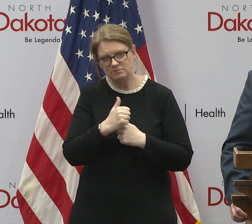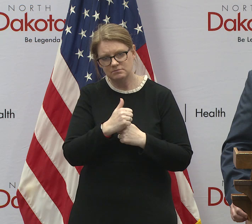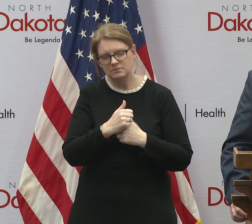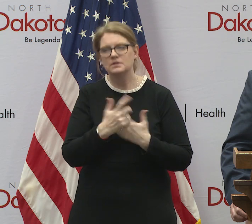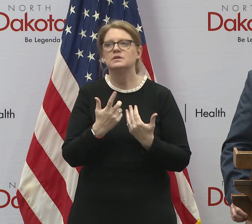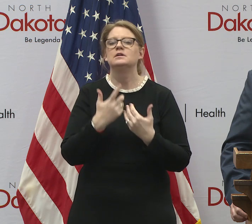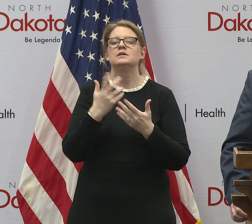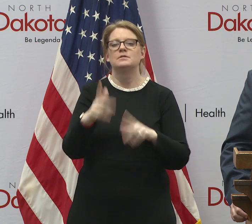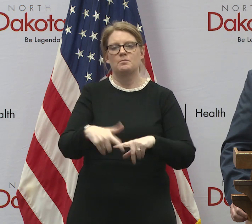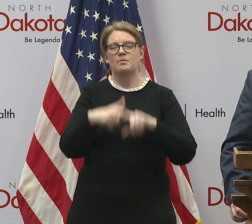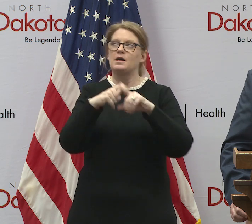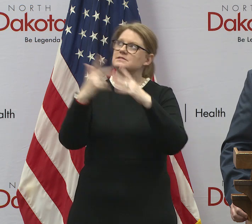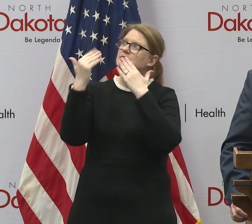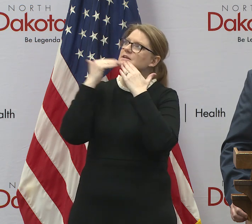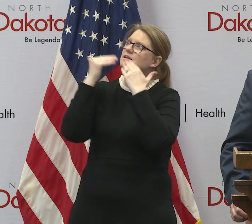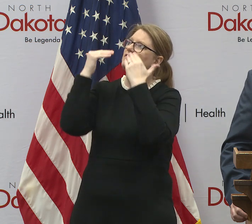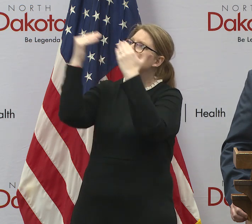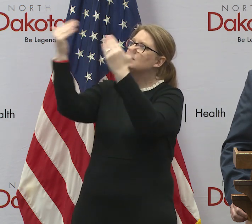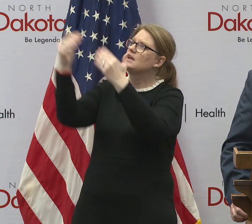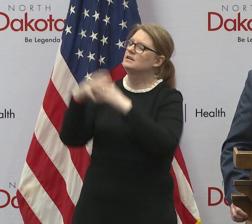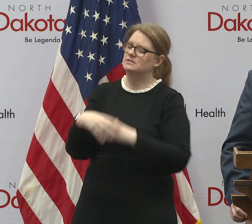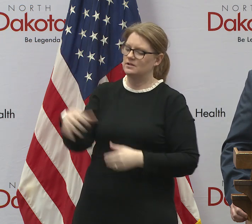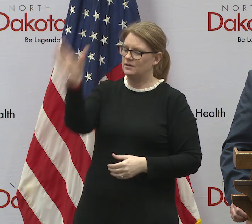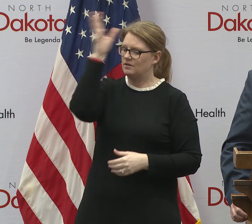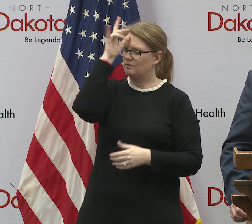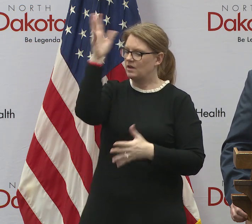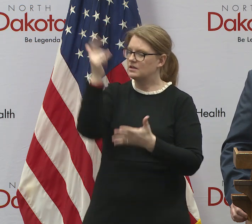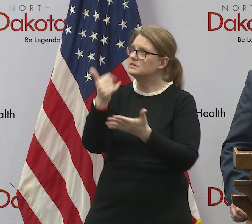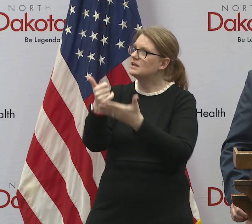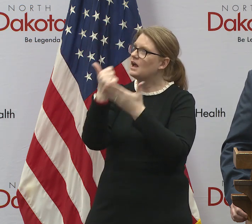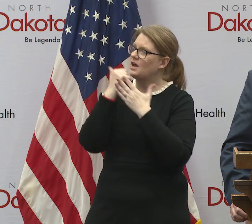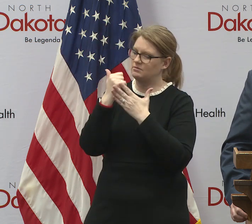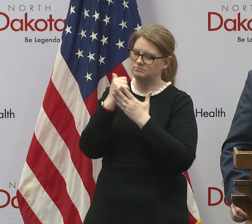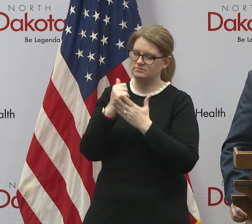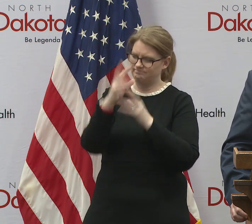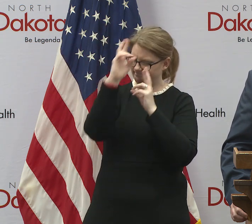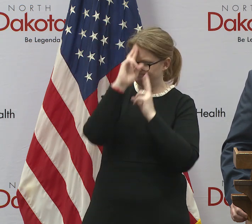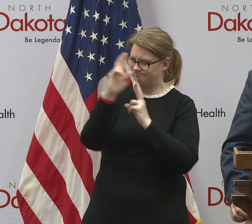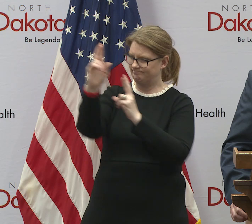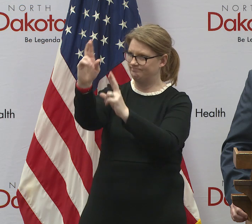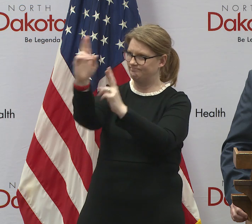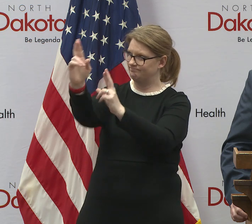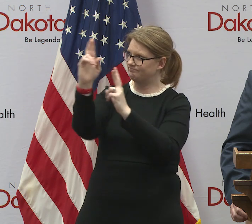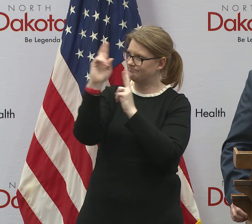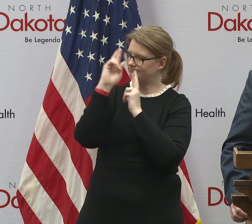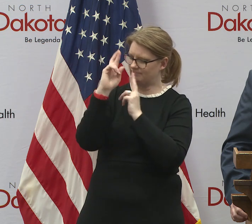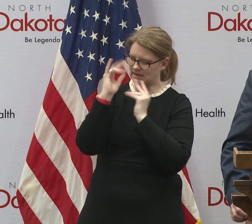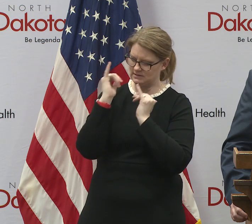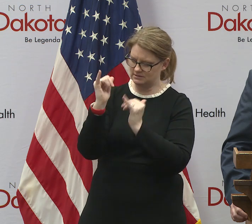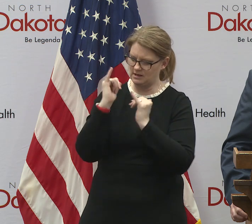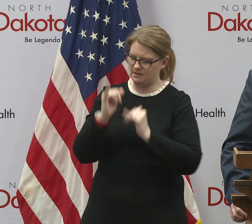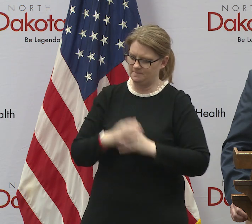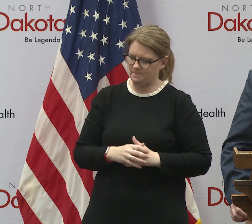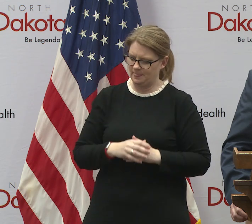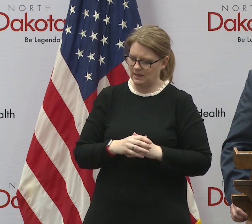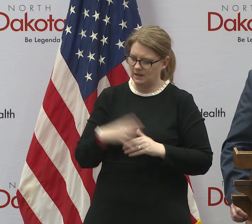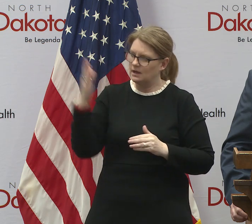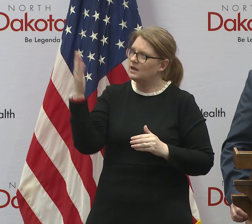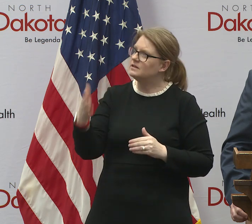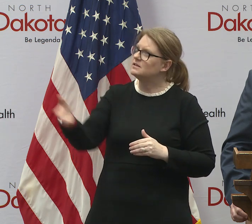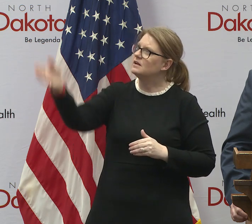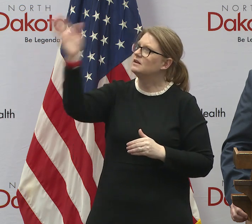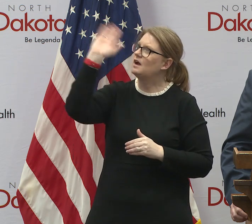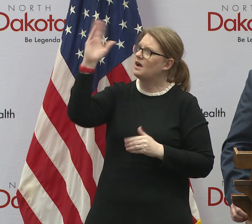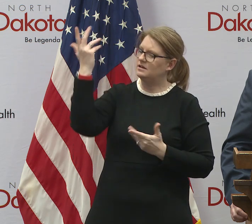you thanks. Father, help us to treat others the way we want to be treated. And God, as your word